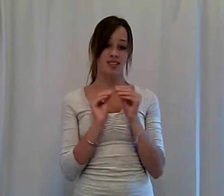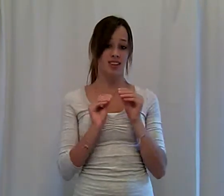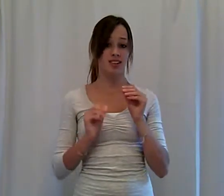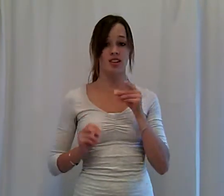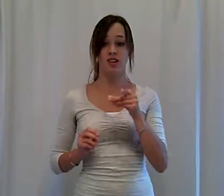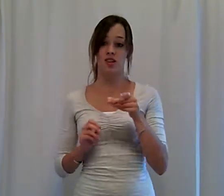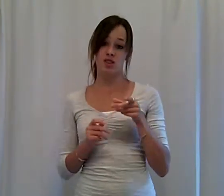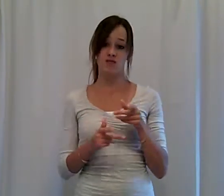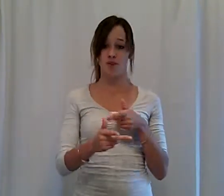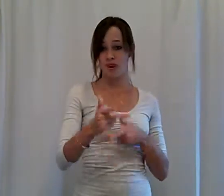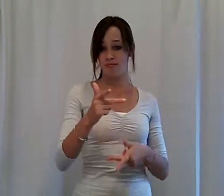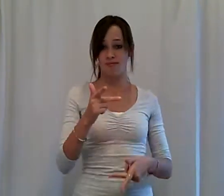Okay.